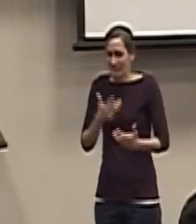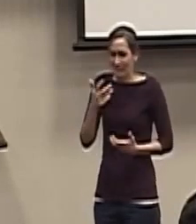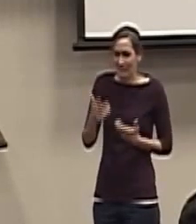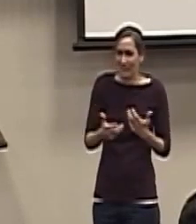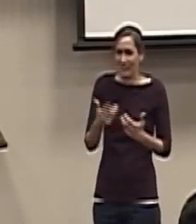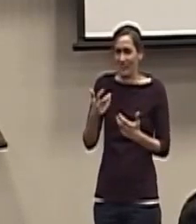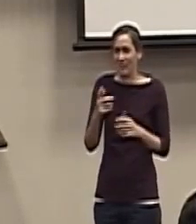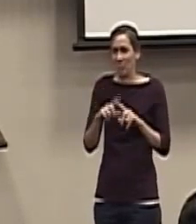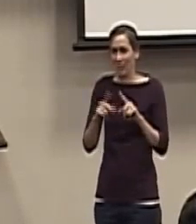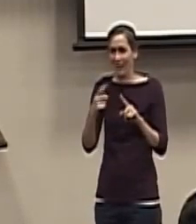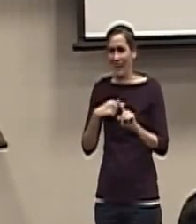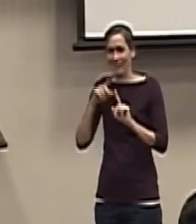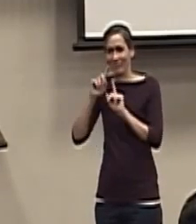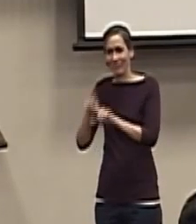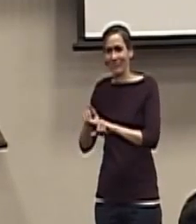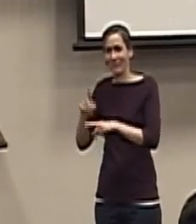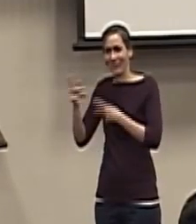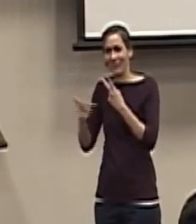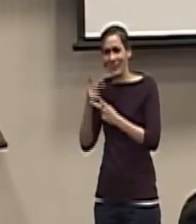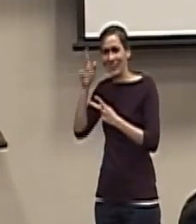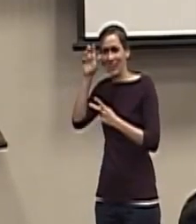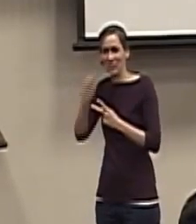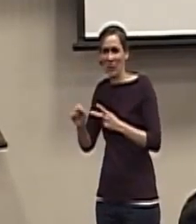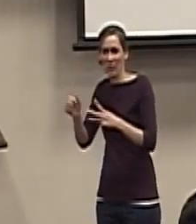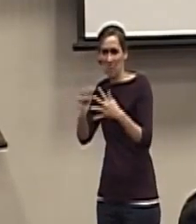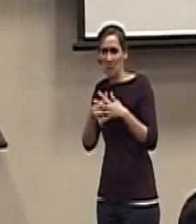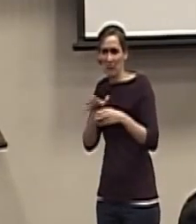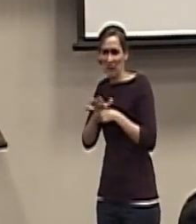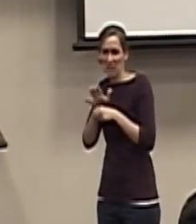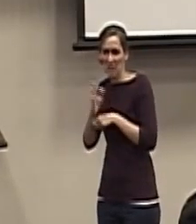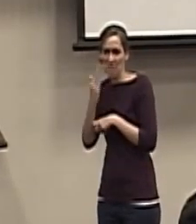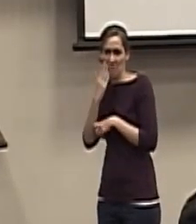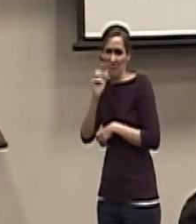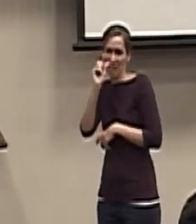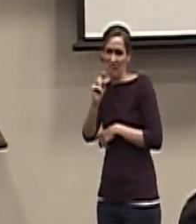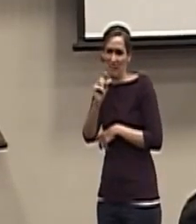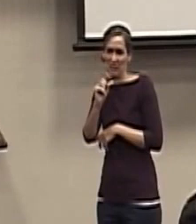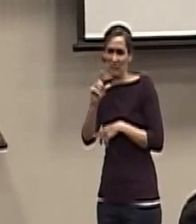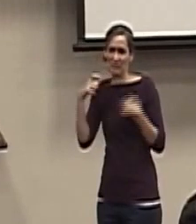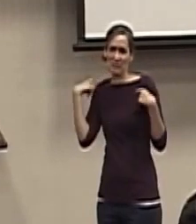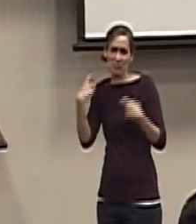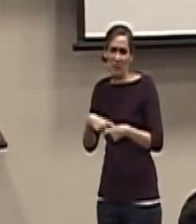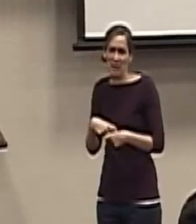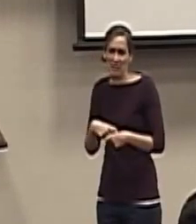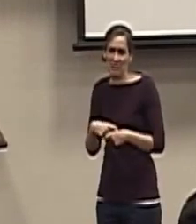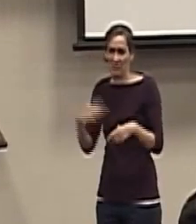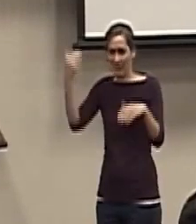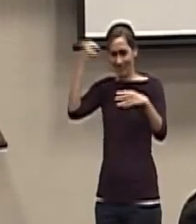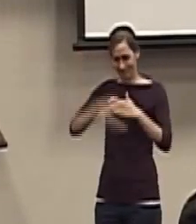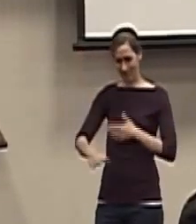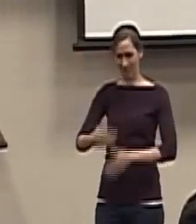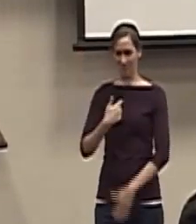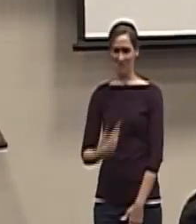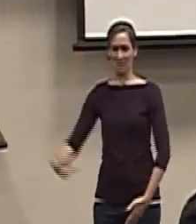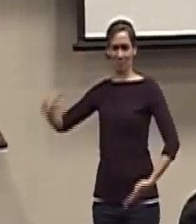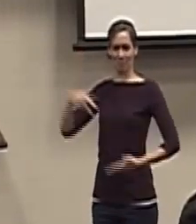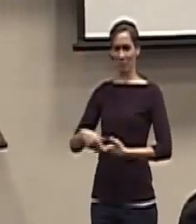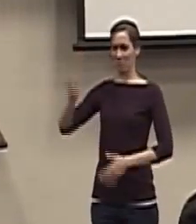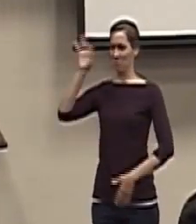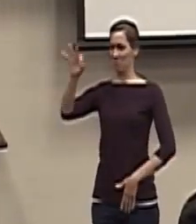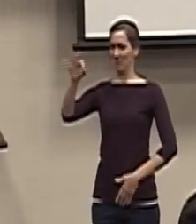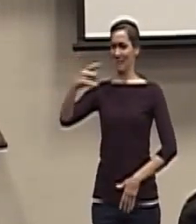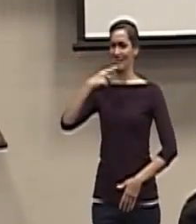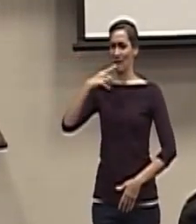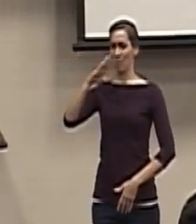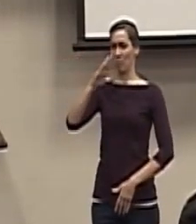enough to pick up a little bit of Spanish, and so I walked in to worship and stood up to preach and said, "Buenos dias," which